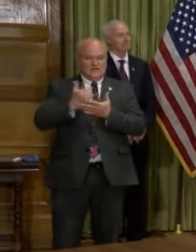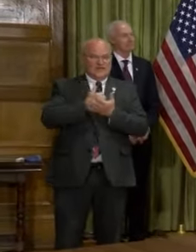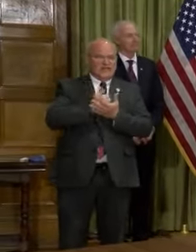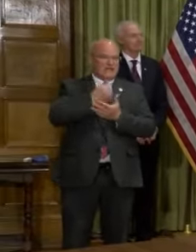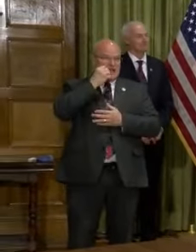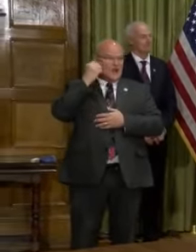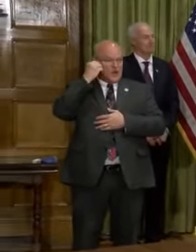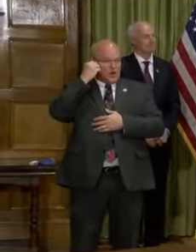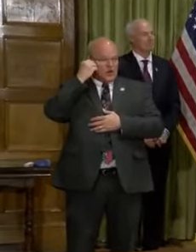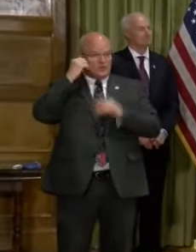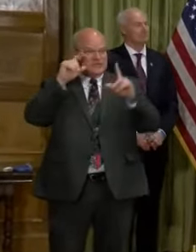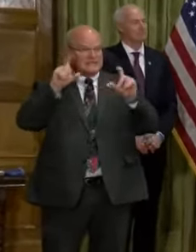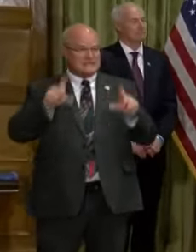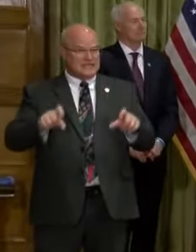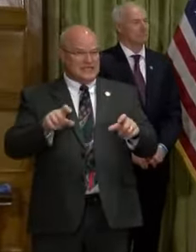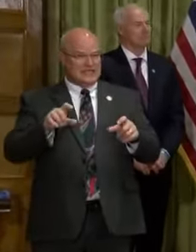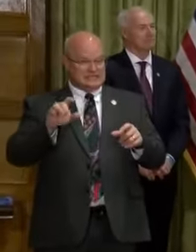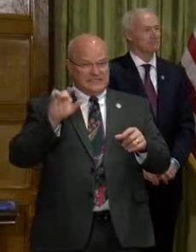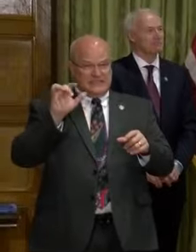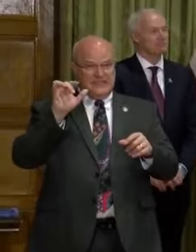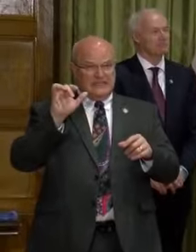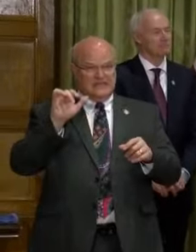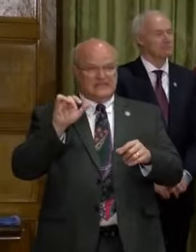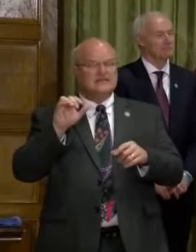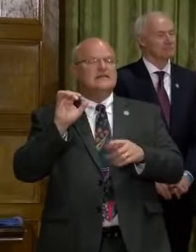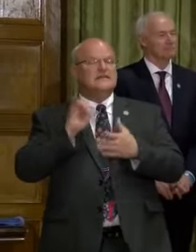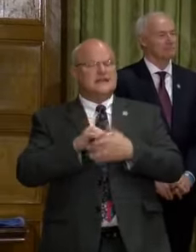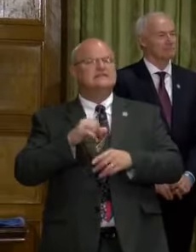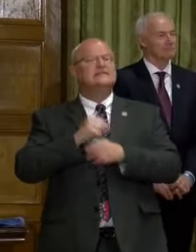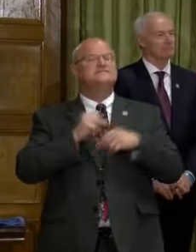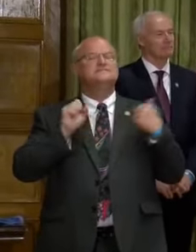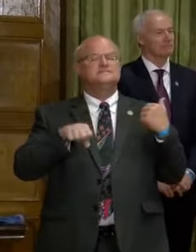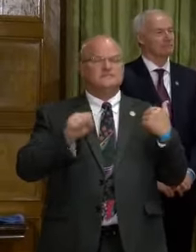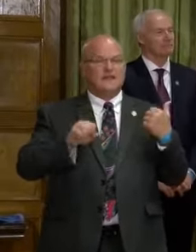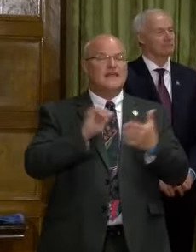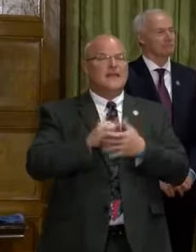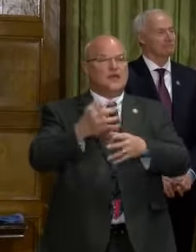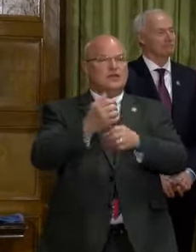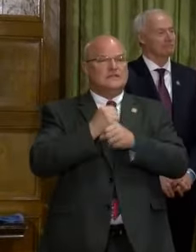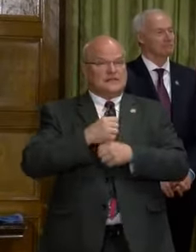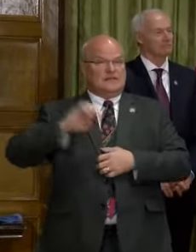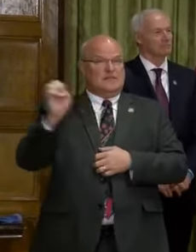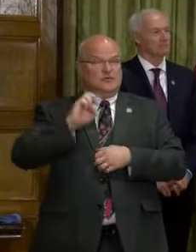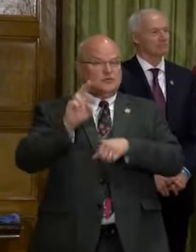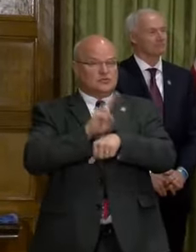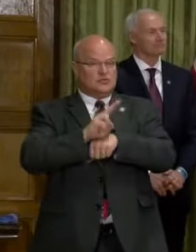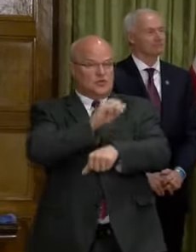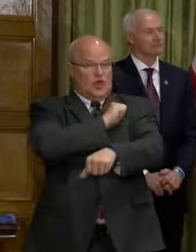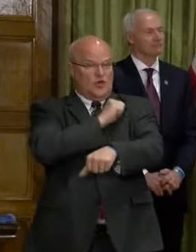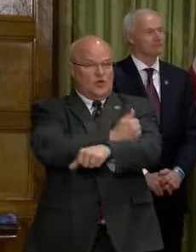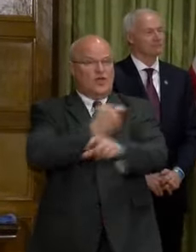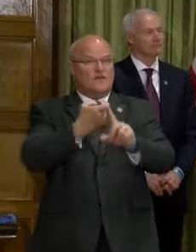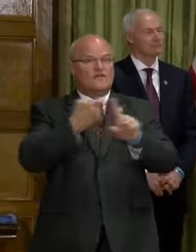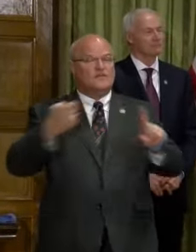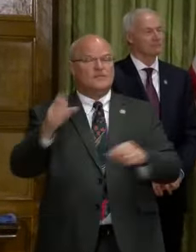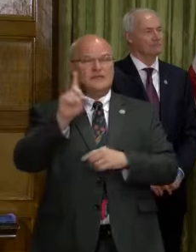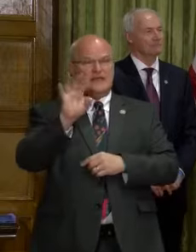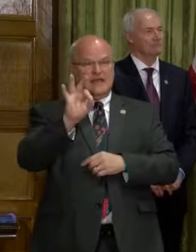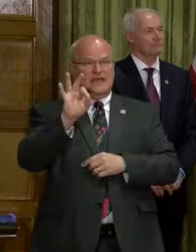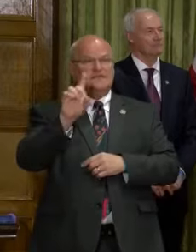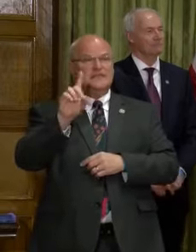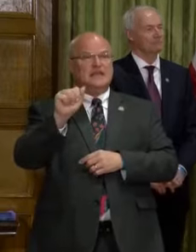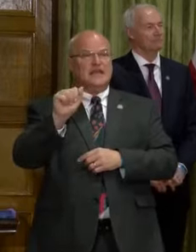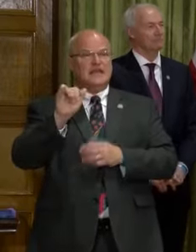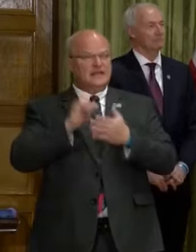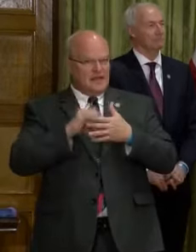self-collected at-home test, if that's correct. Yes, that received emergency use authorization from the FDA. That would